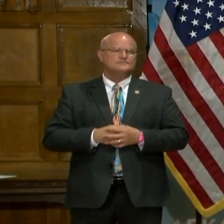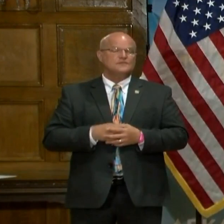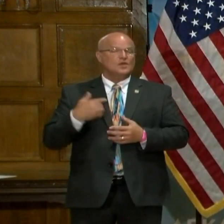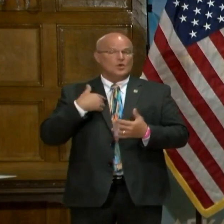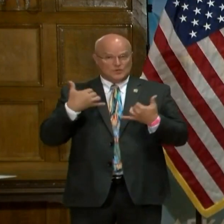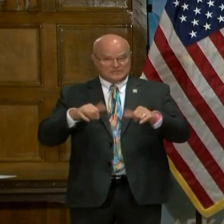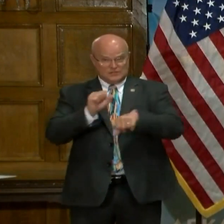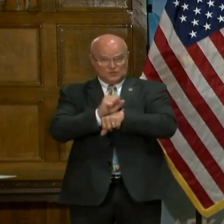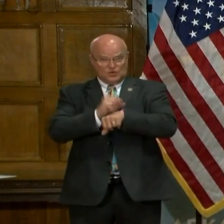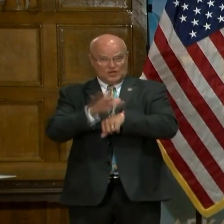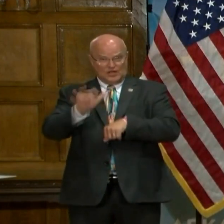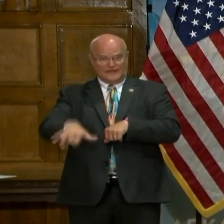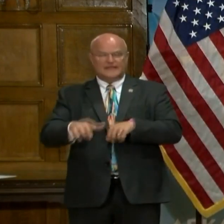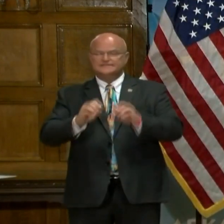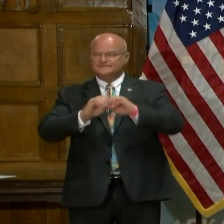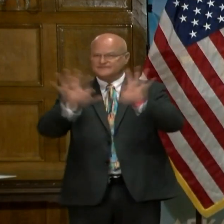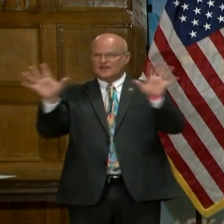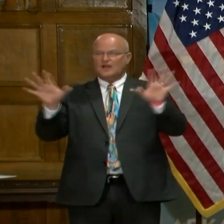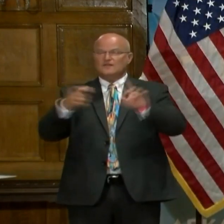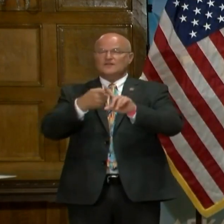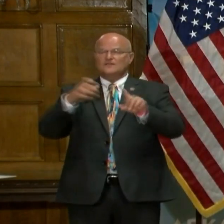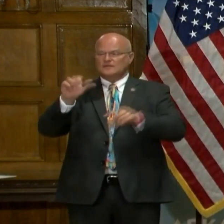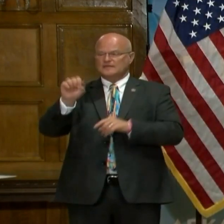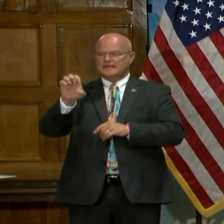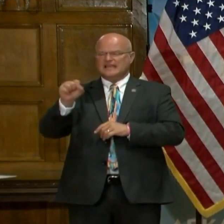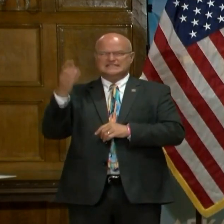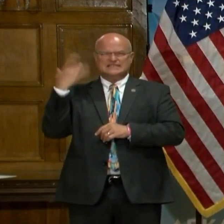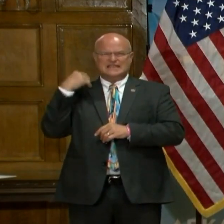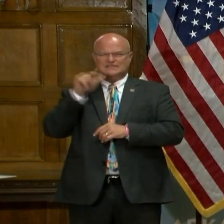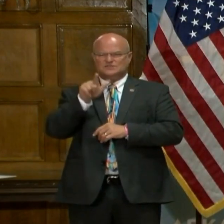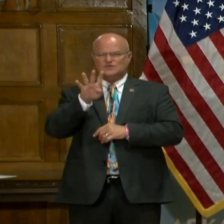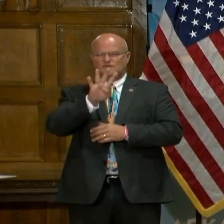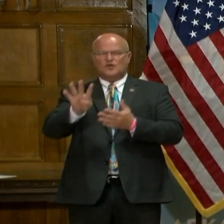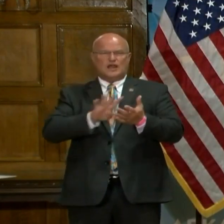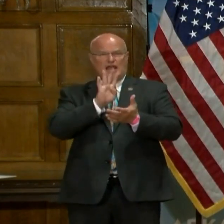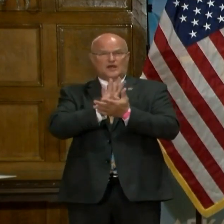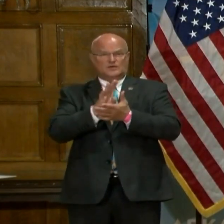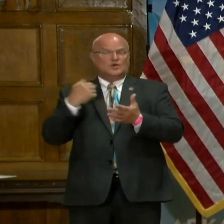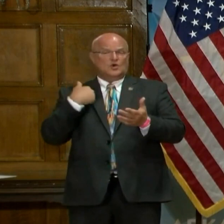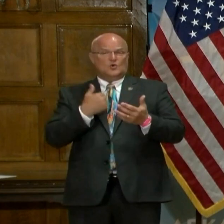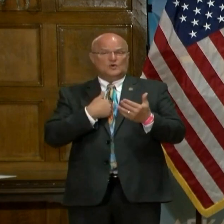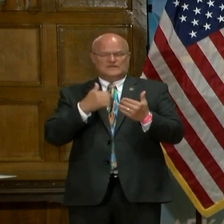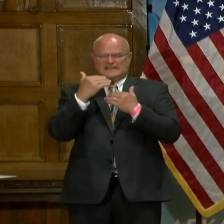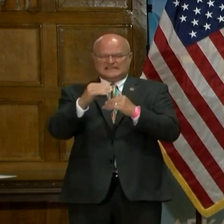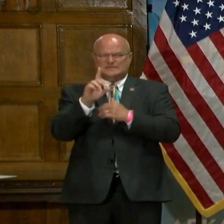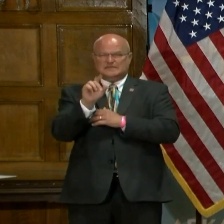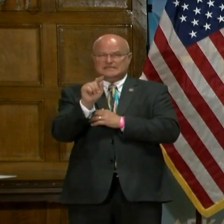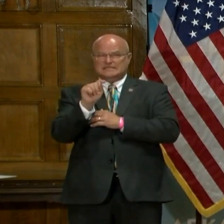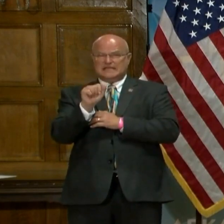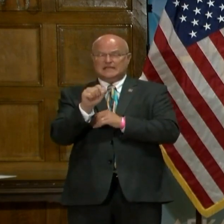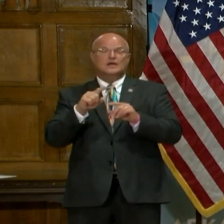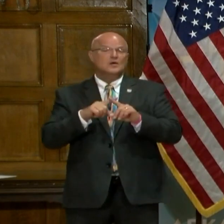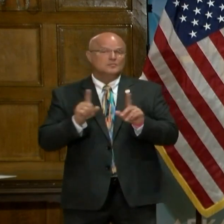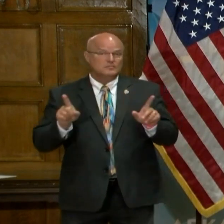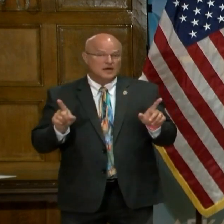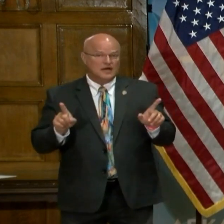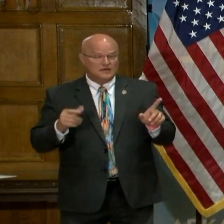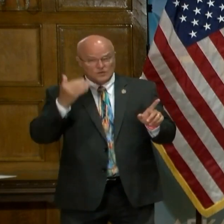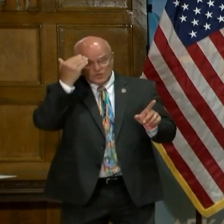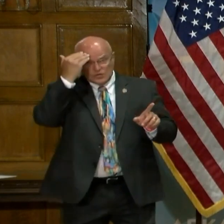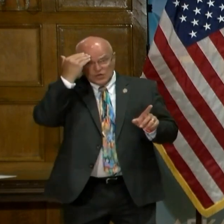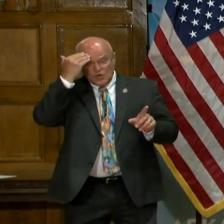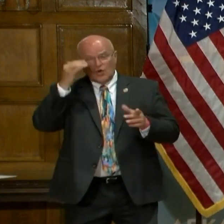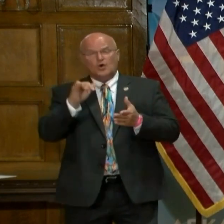We're still working on that. Obviously, from the cases in the last 24 hours, we have limited data, but what we do know is